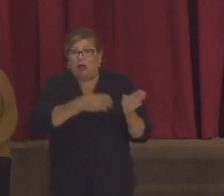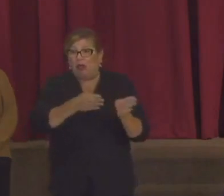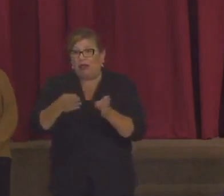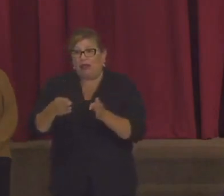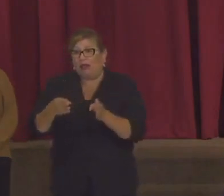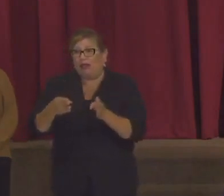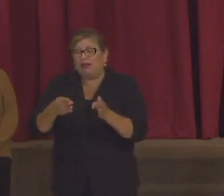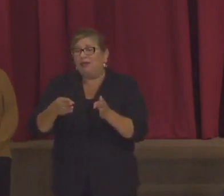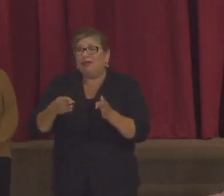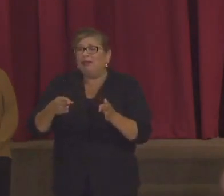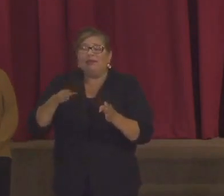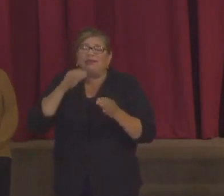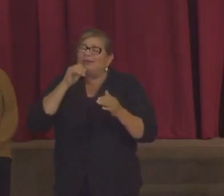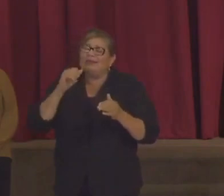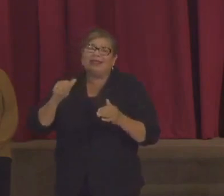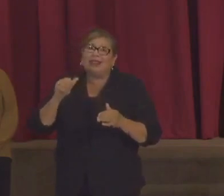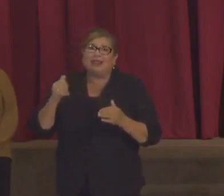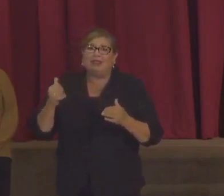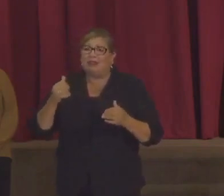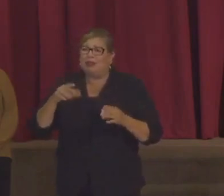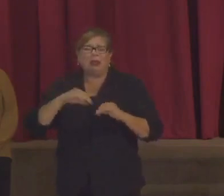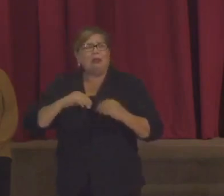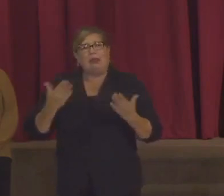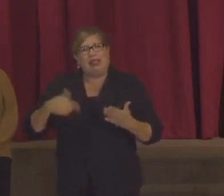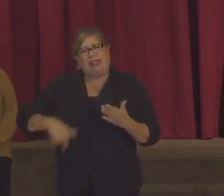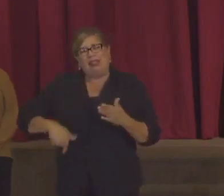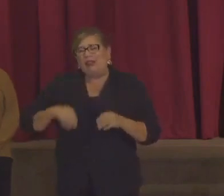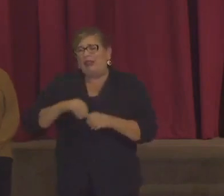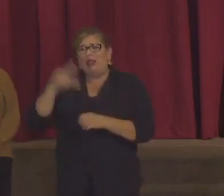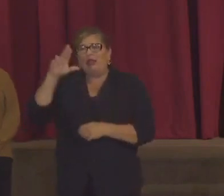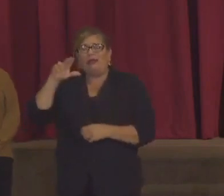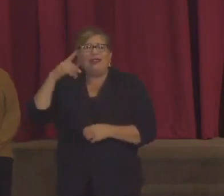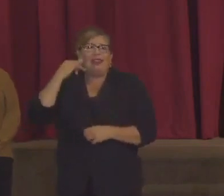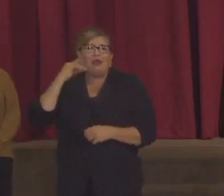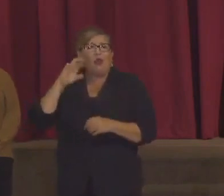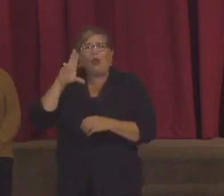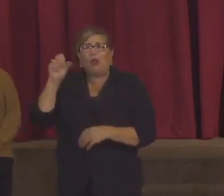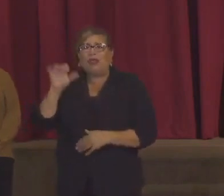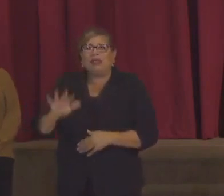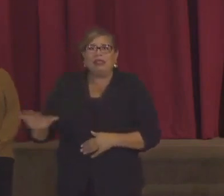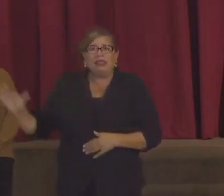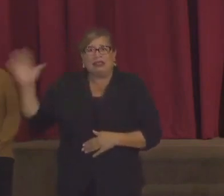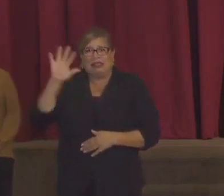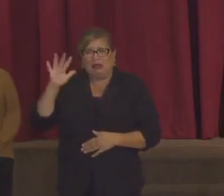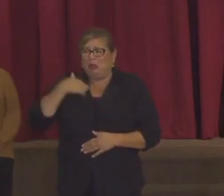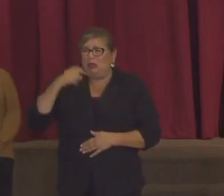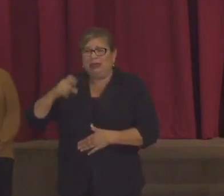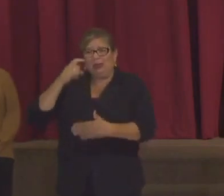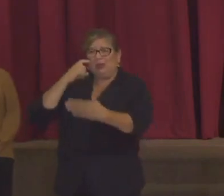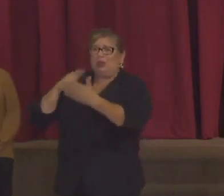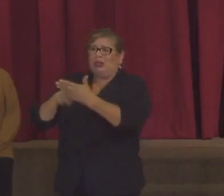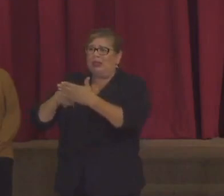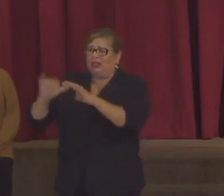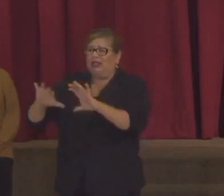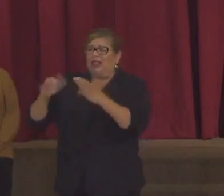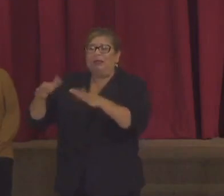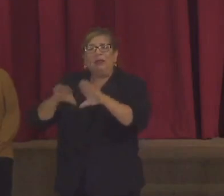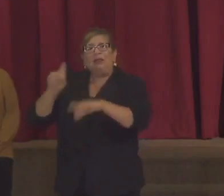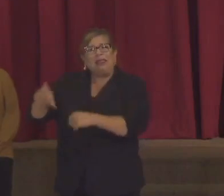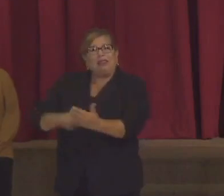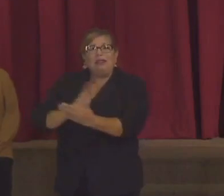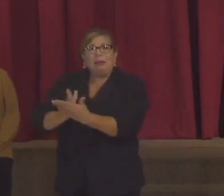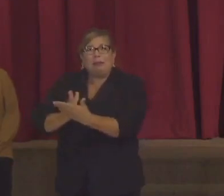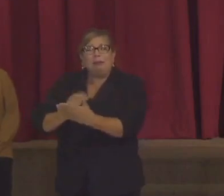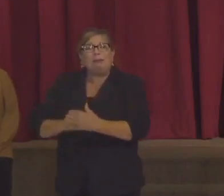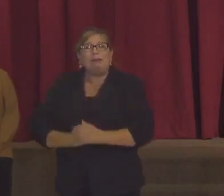no place in this state and in this nation. We as a society need to call that out. And we need to